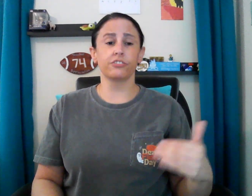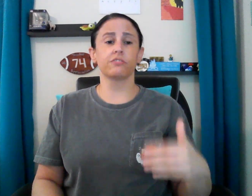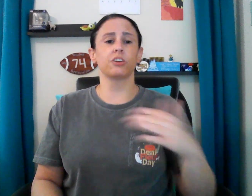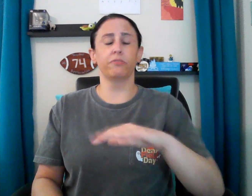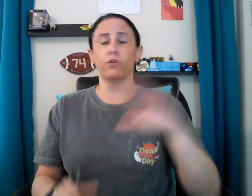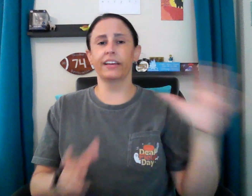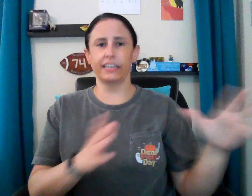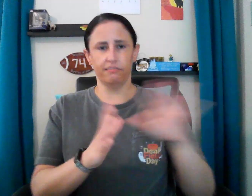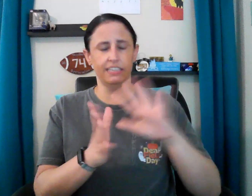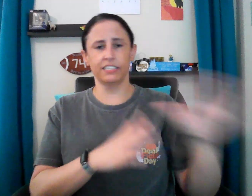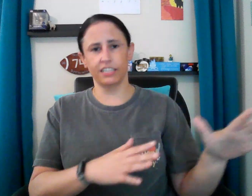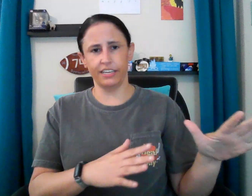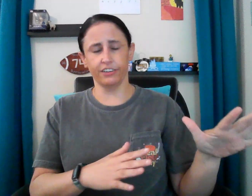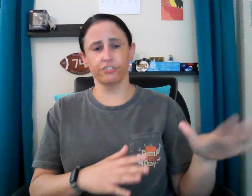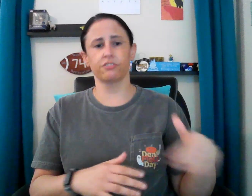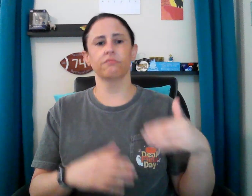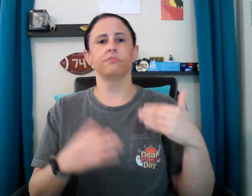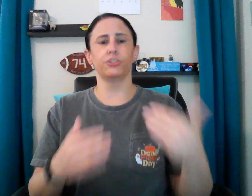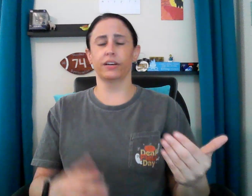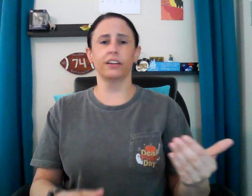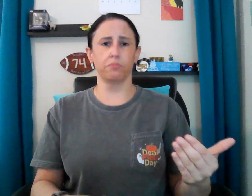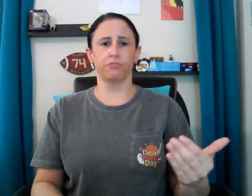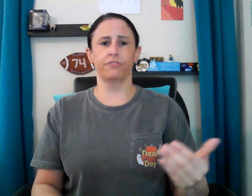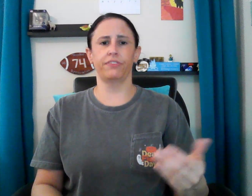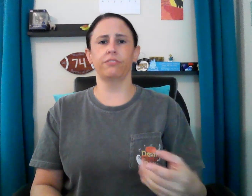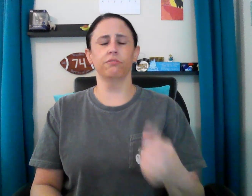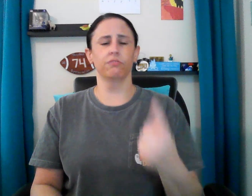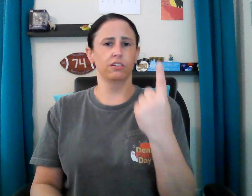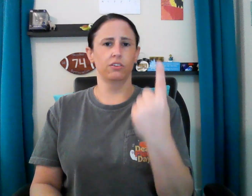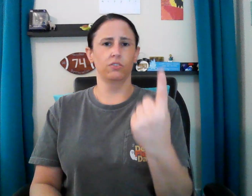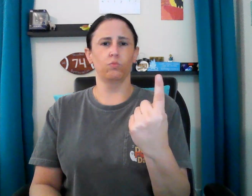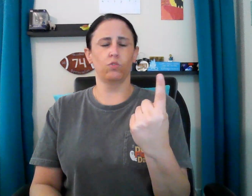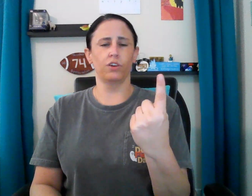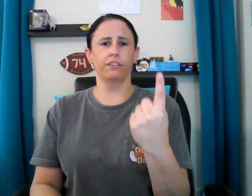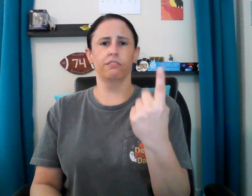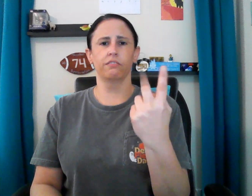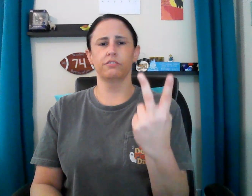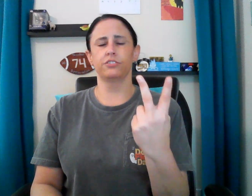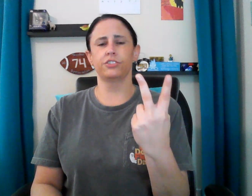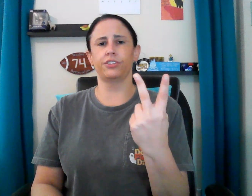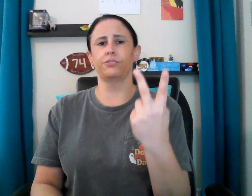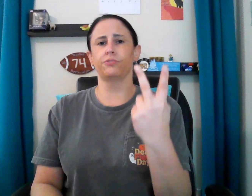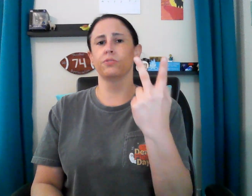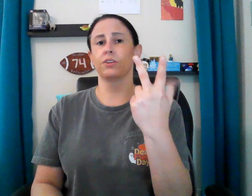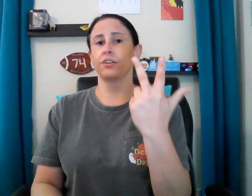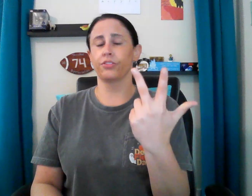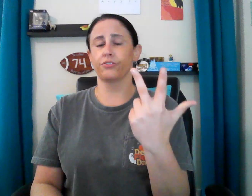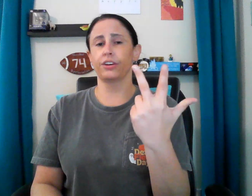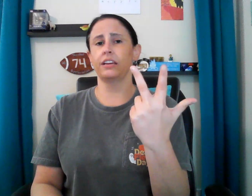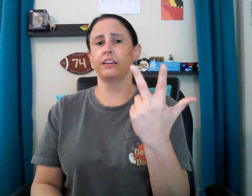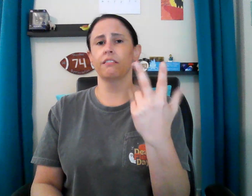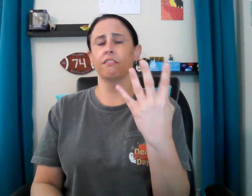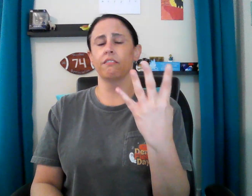So before I get into years, doing a number review. 1, 2, 3,